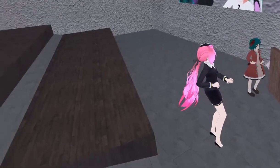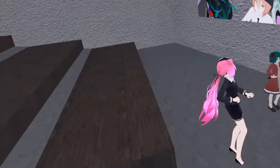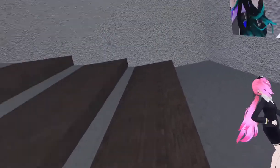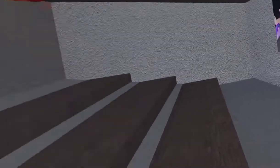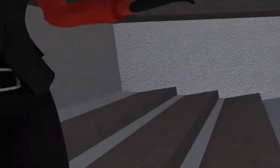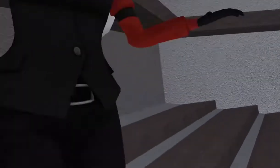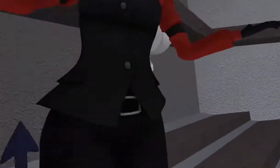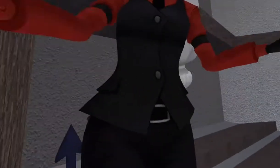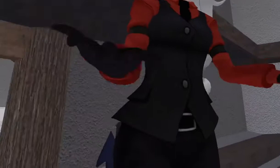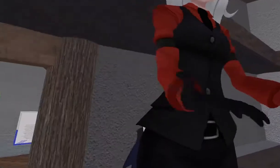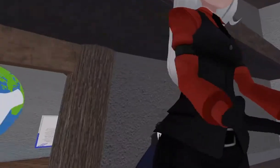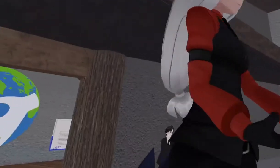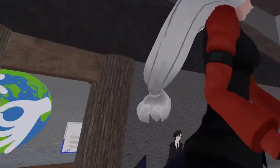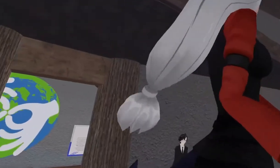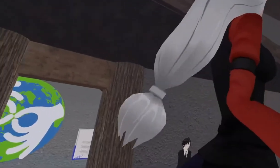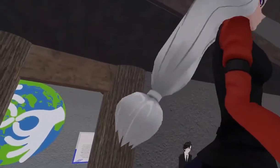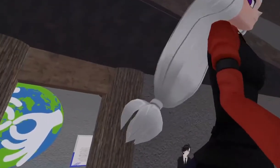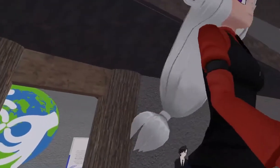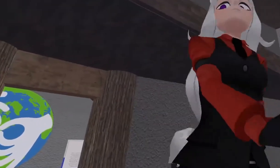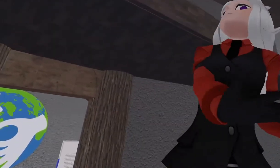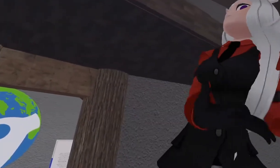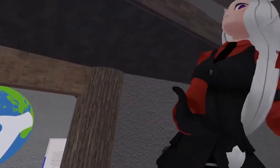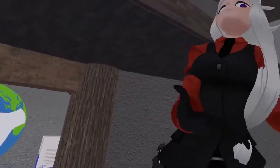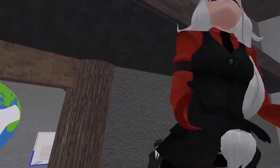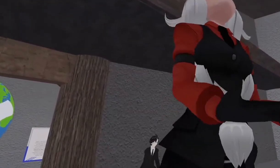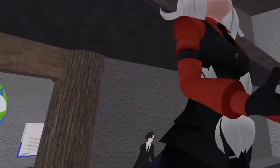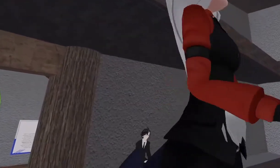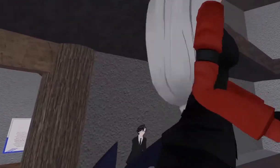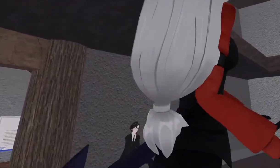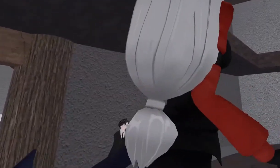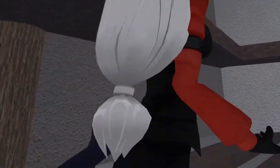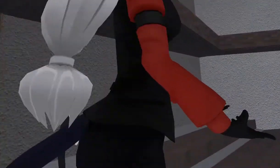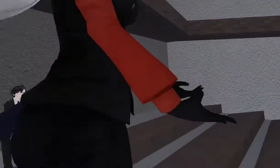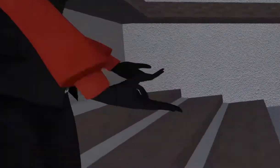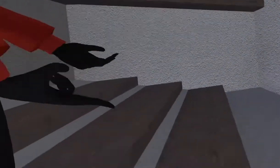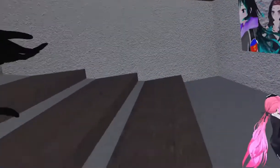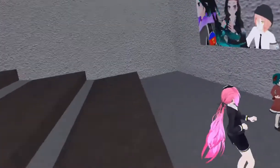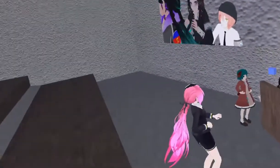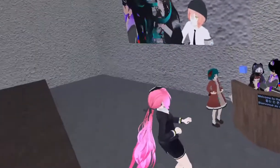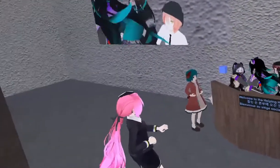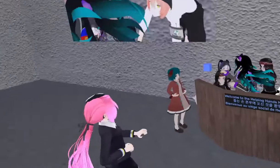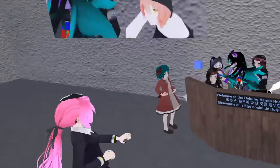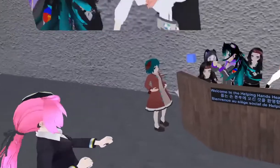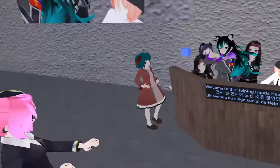works. And then, It's fine, it's fine. I'm gonna, like, signaling everybody. Yeah, Just okay, like, And then they'll stand up and be